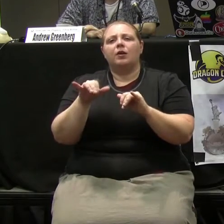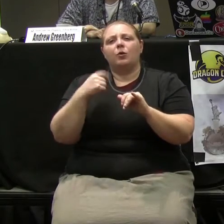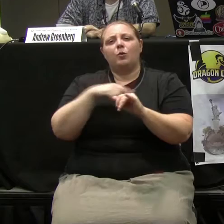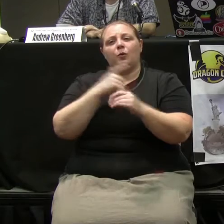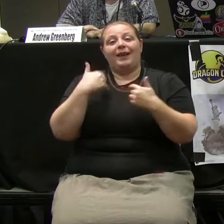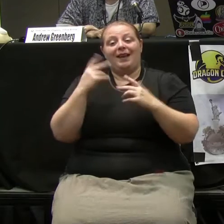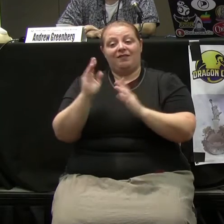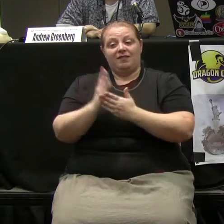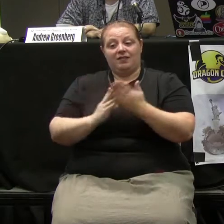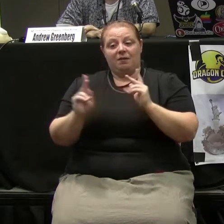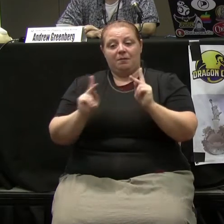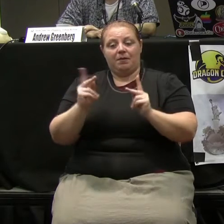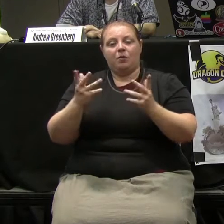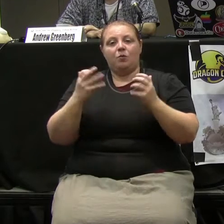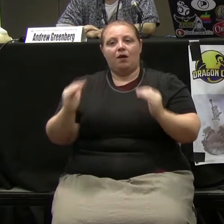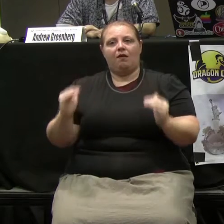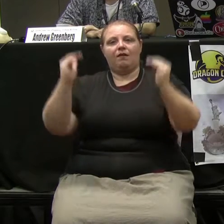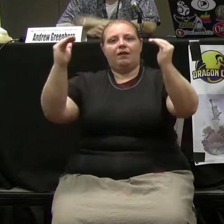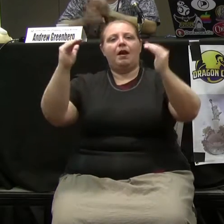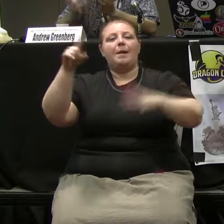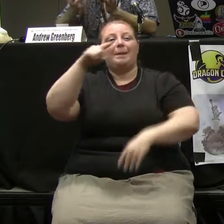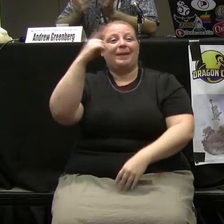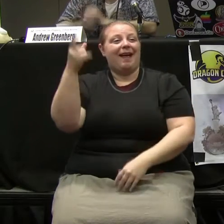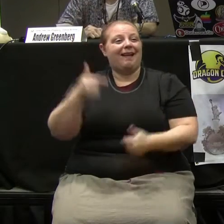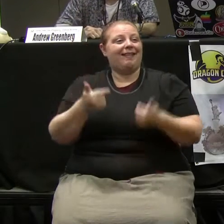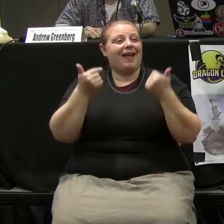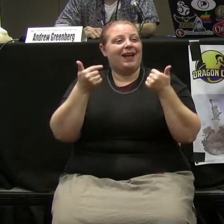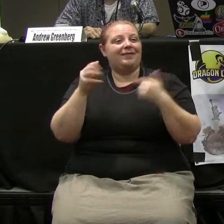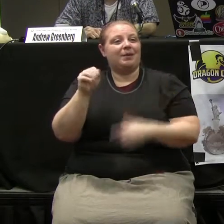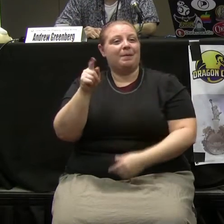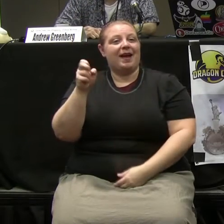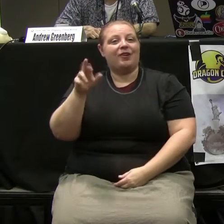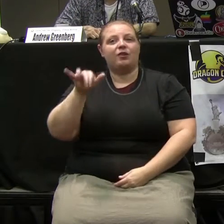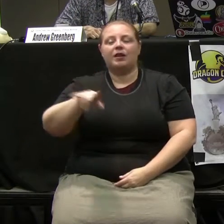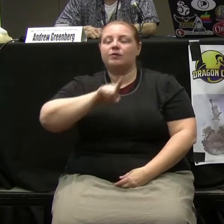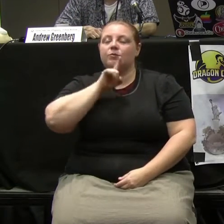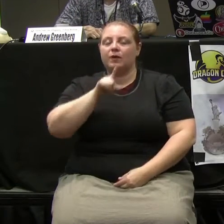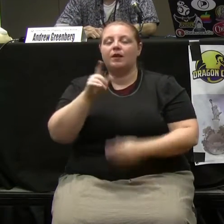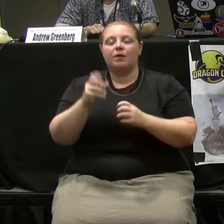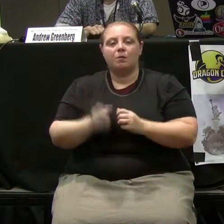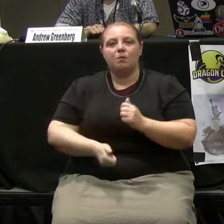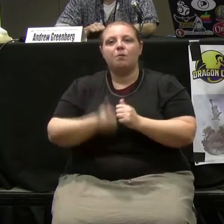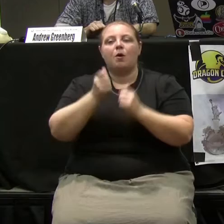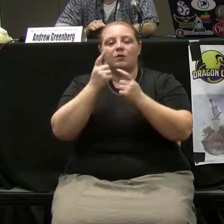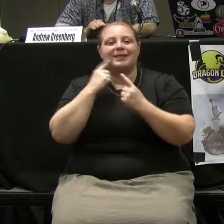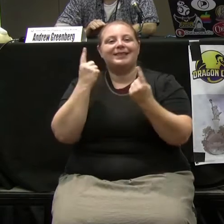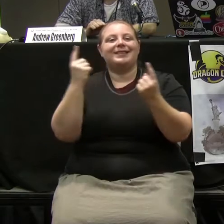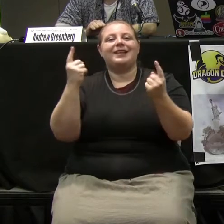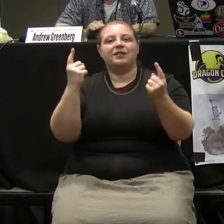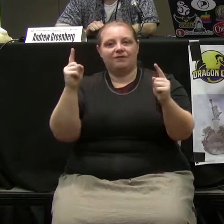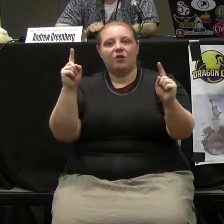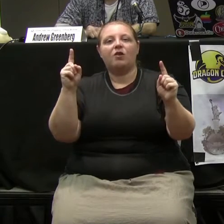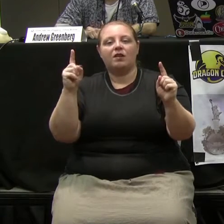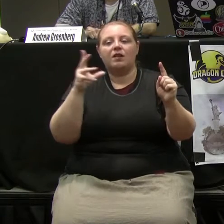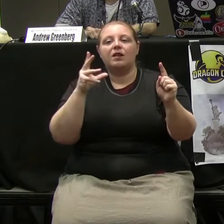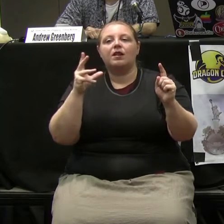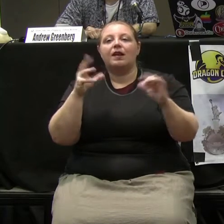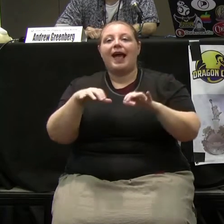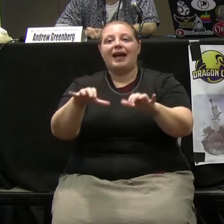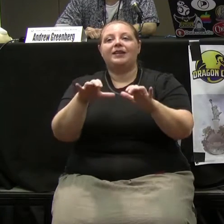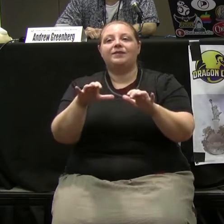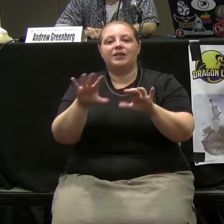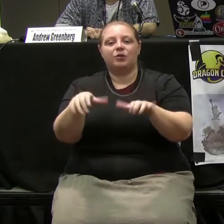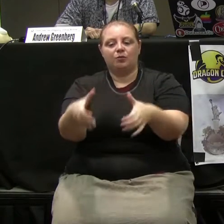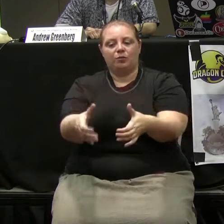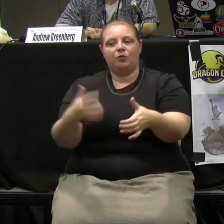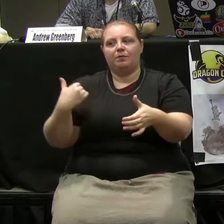high-level issues. Black Lives Matter is probably the most successful and effective activism group of